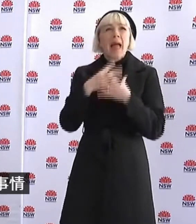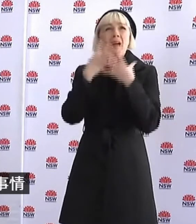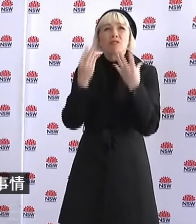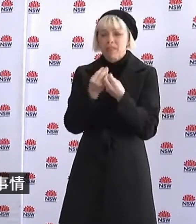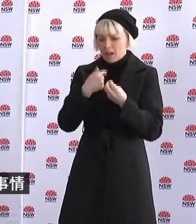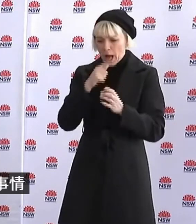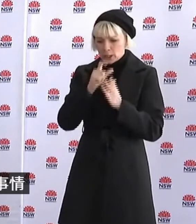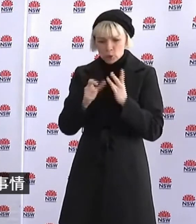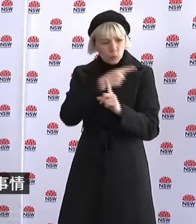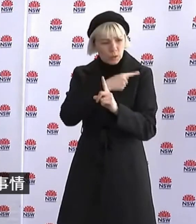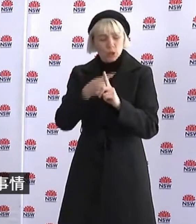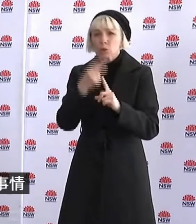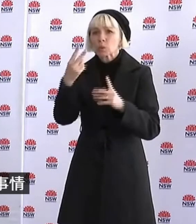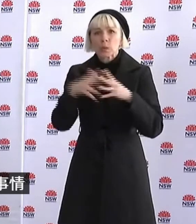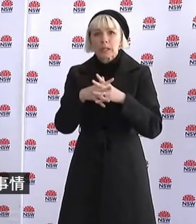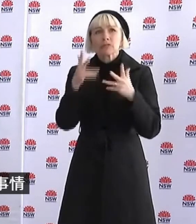did for the last 14 days.